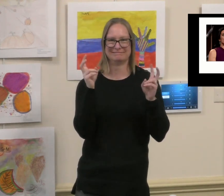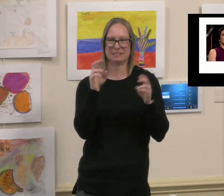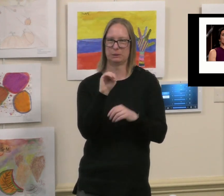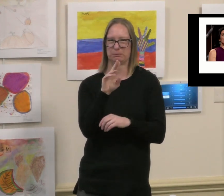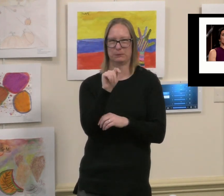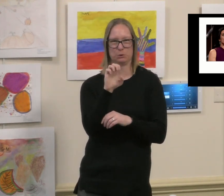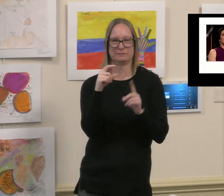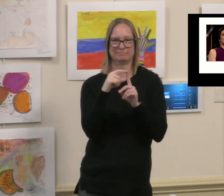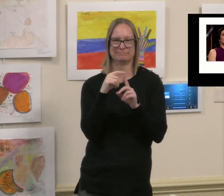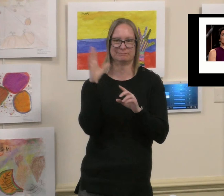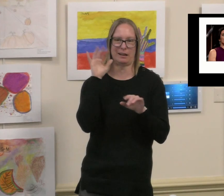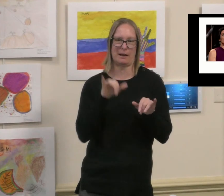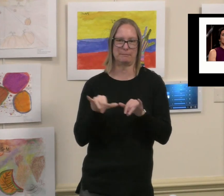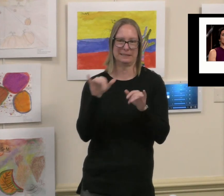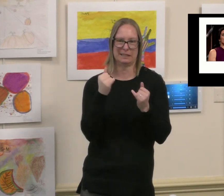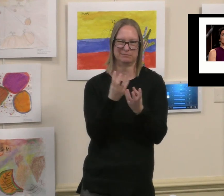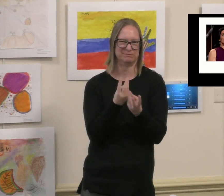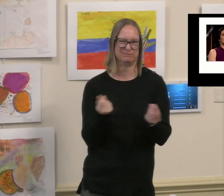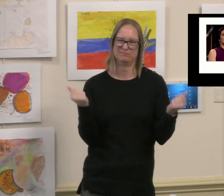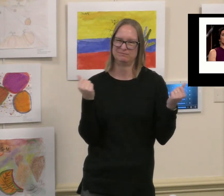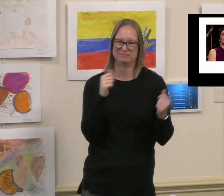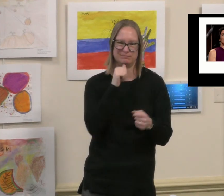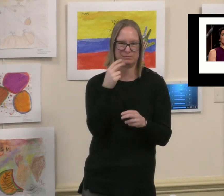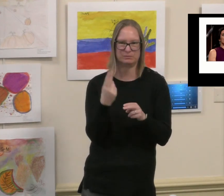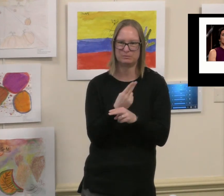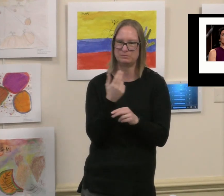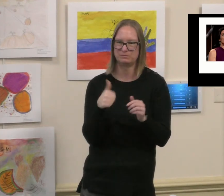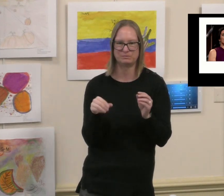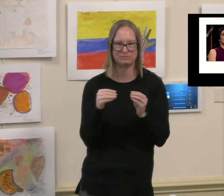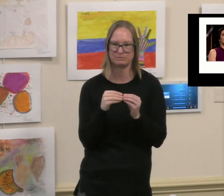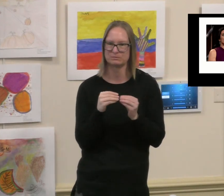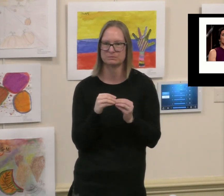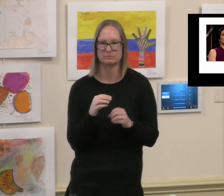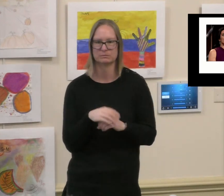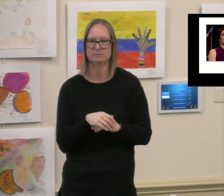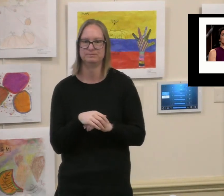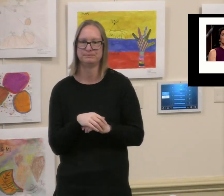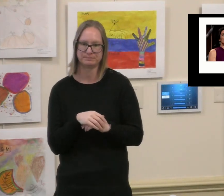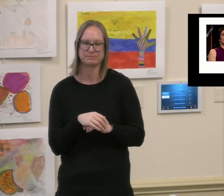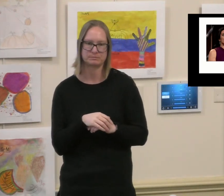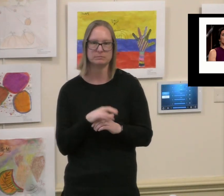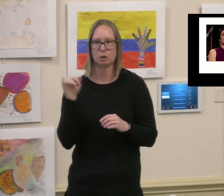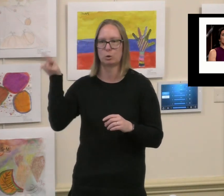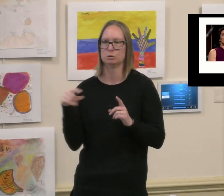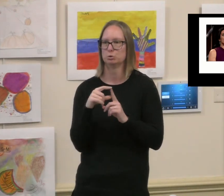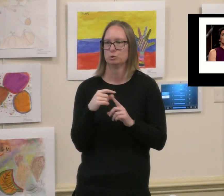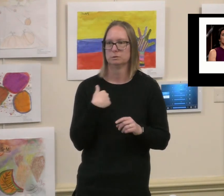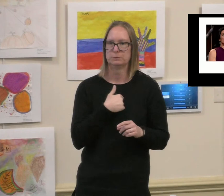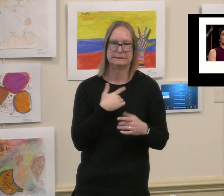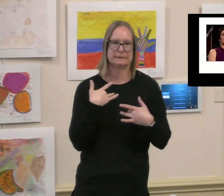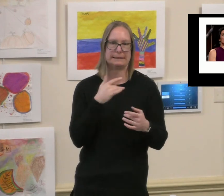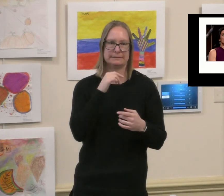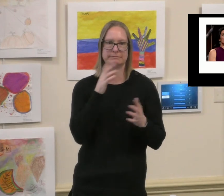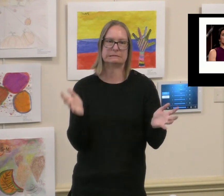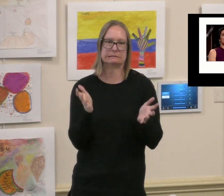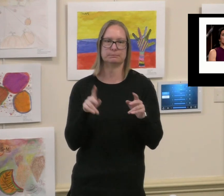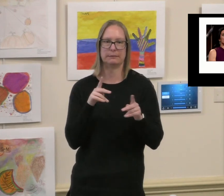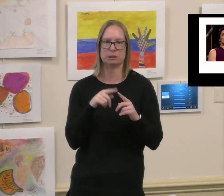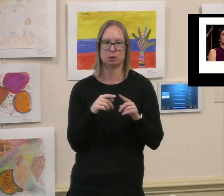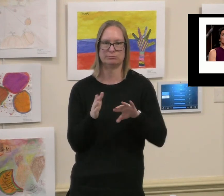speak. But that's not really true. So that term is not common anymore. So